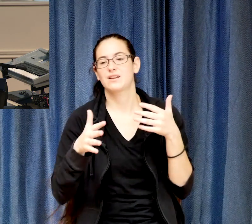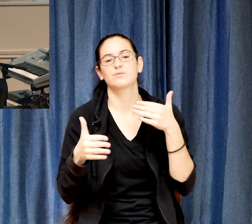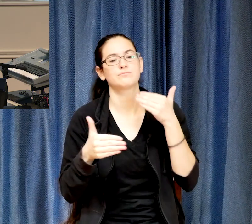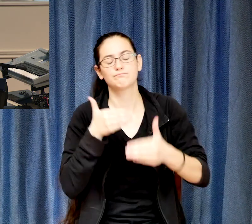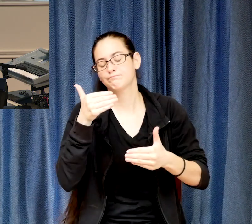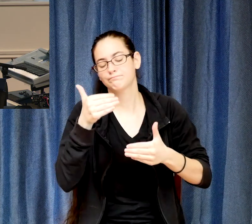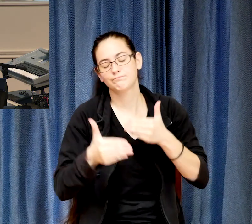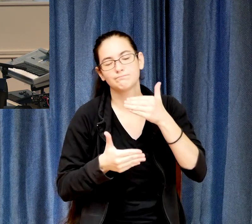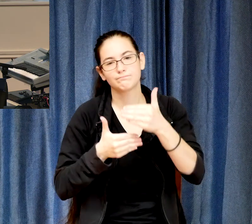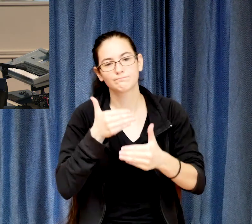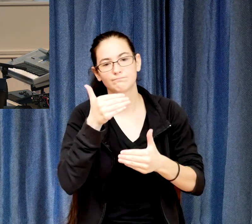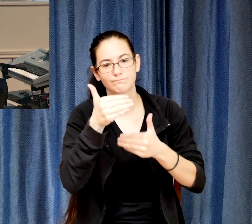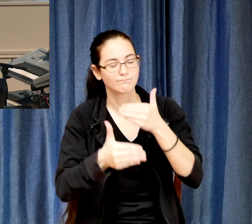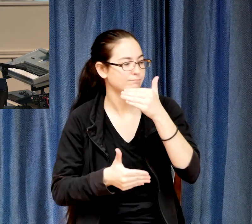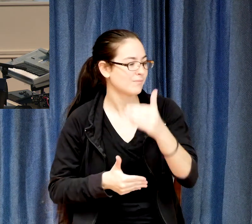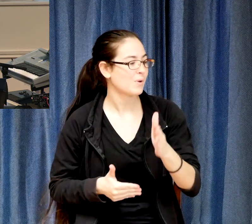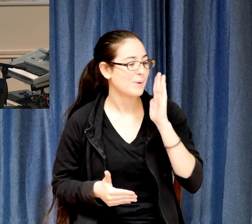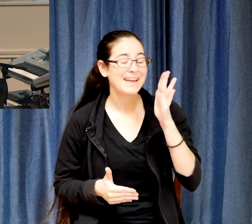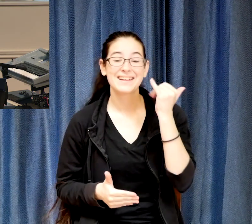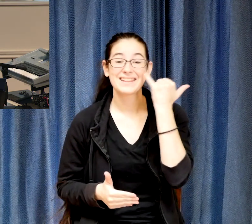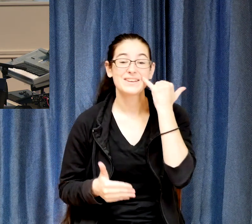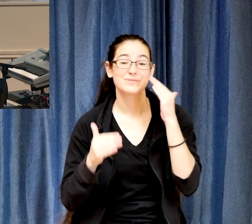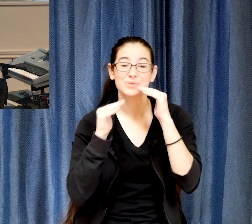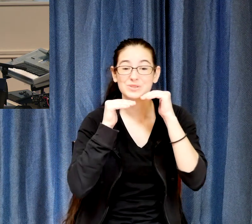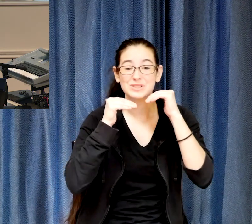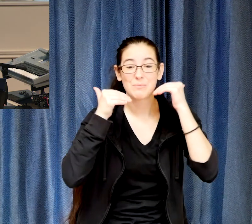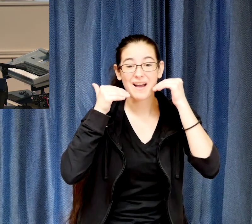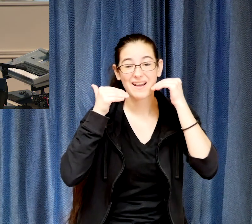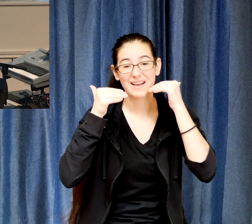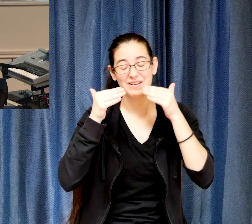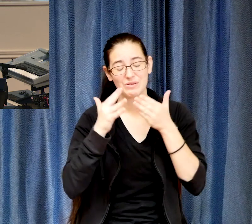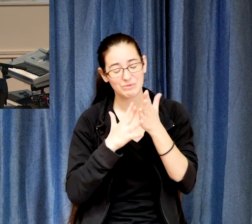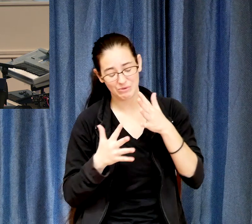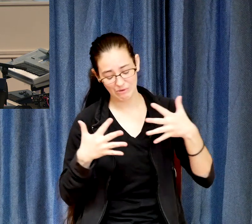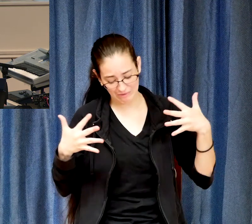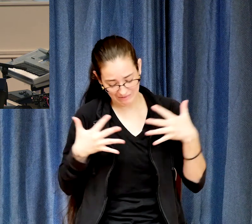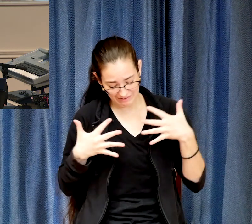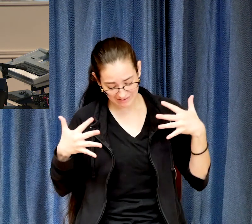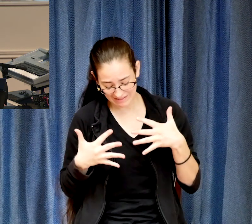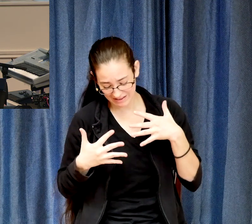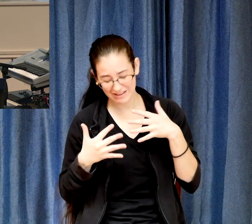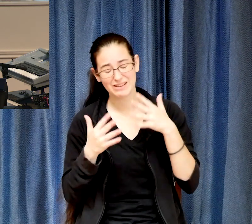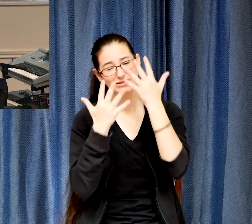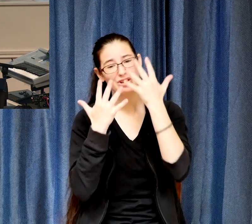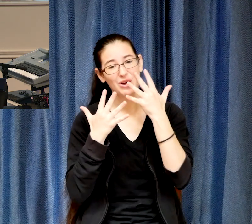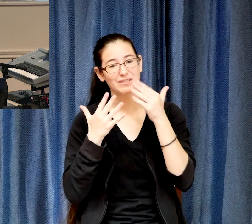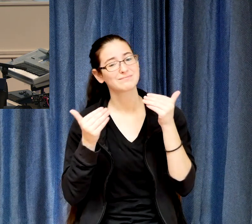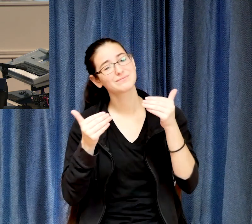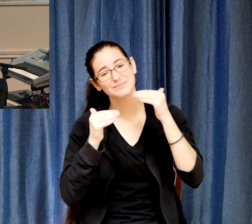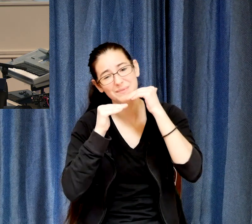by. If you smile through your fear and sorrow,